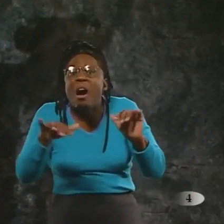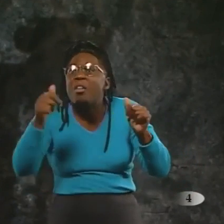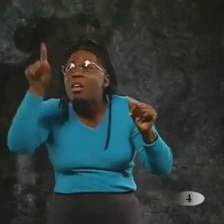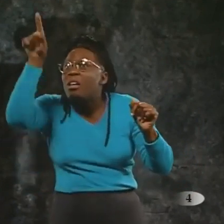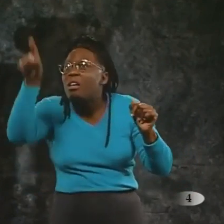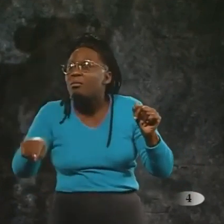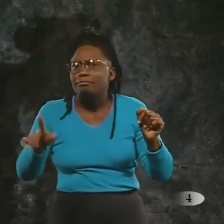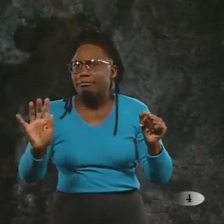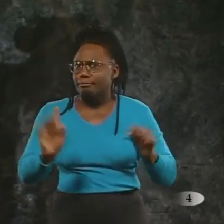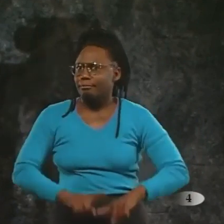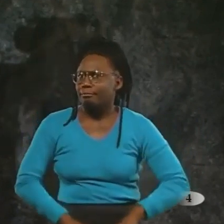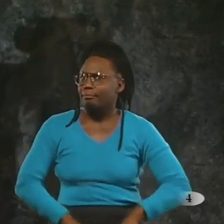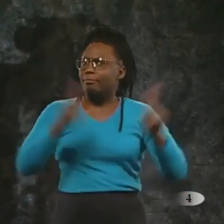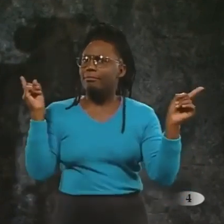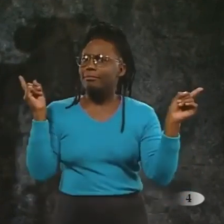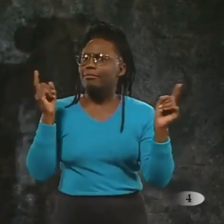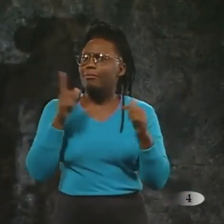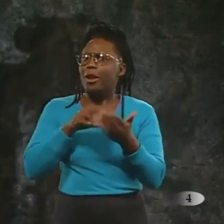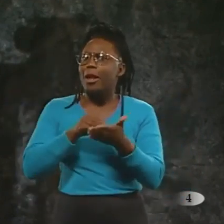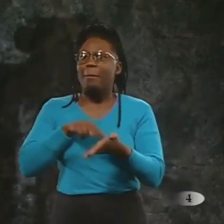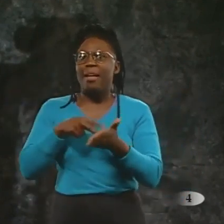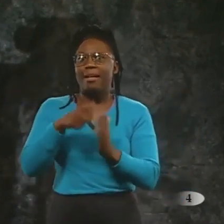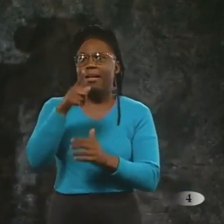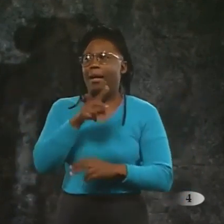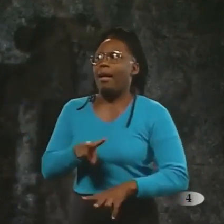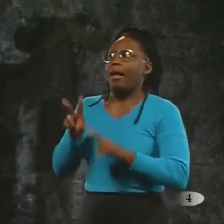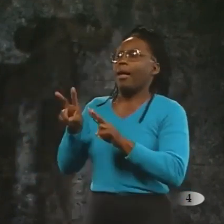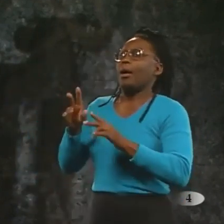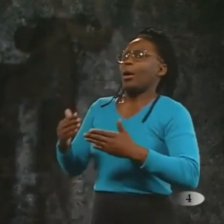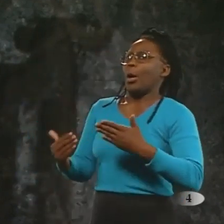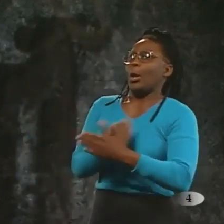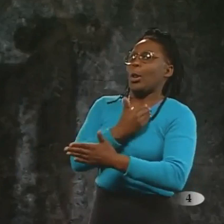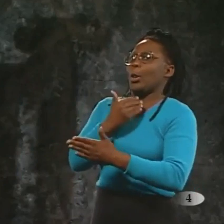For spelling, that has to do more with text, but fingerspelling is different.